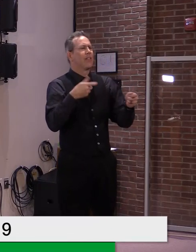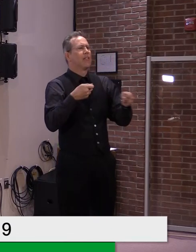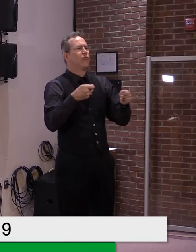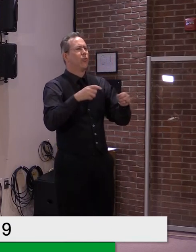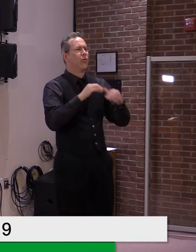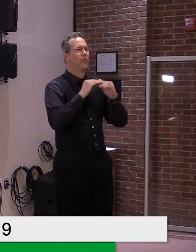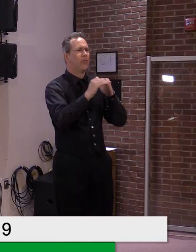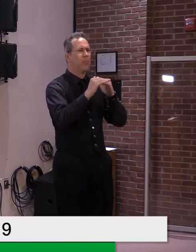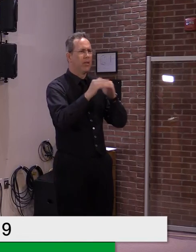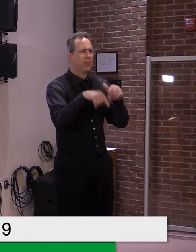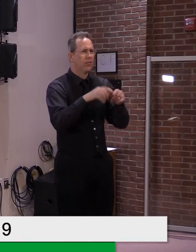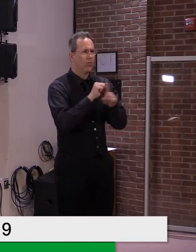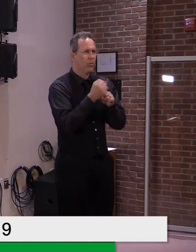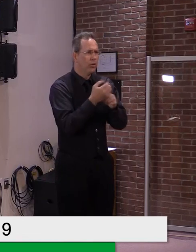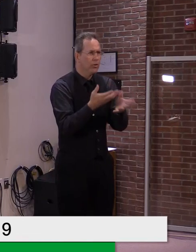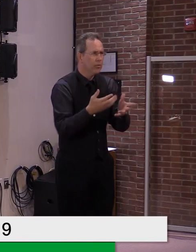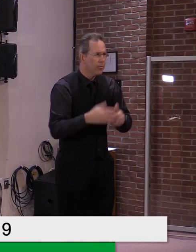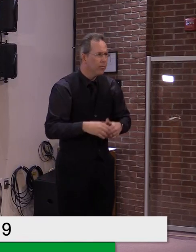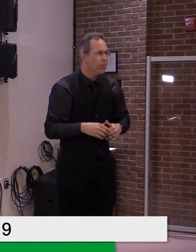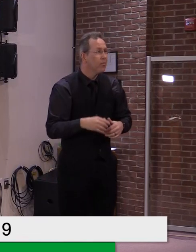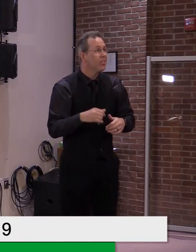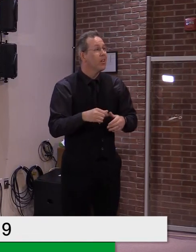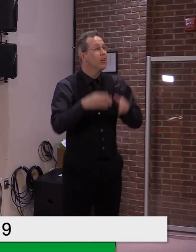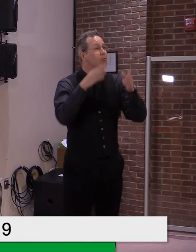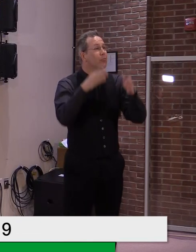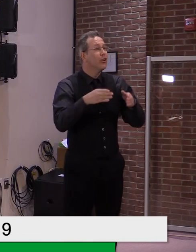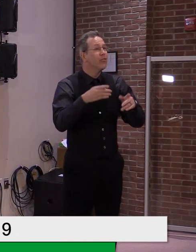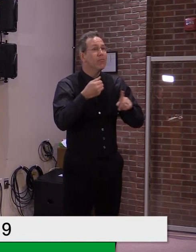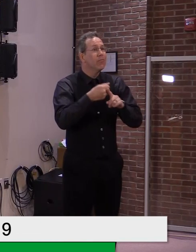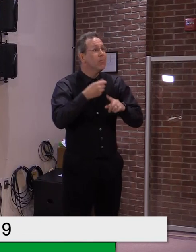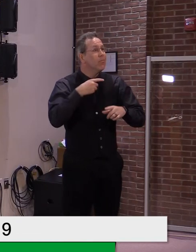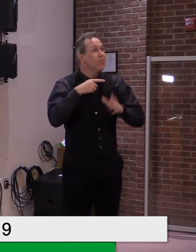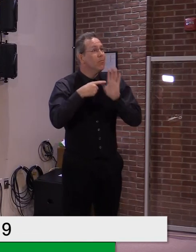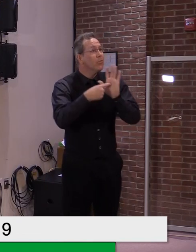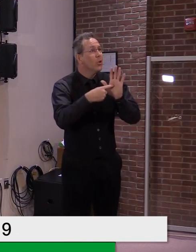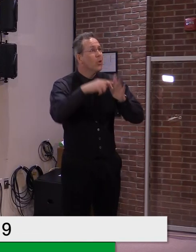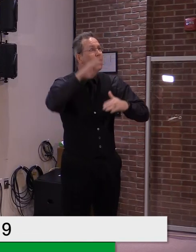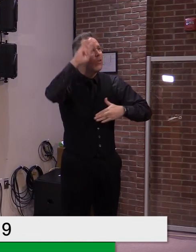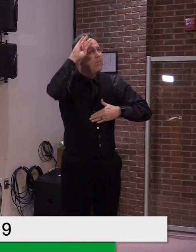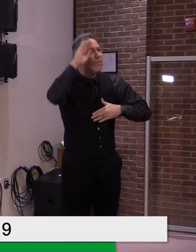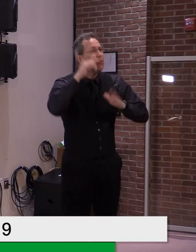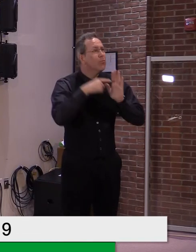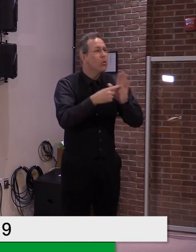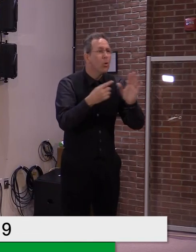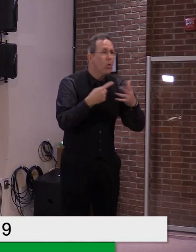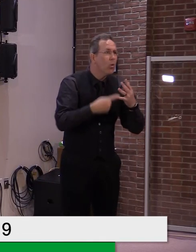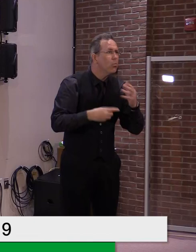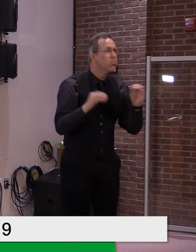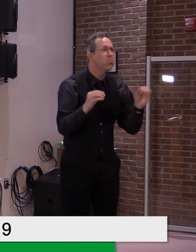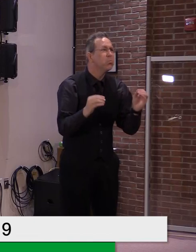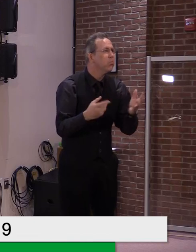fine. No fever, from what I was told earlier this morning.